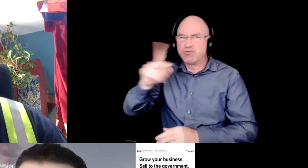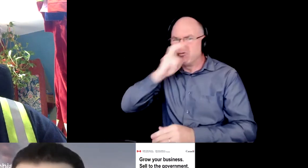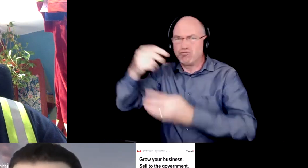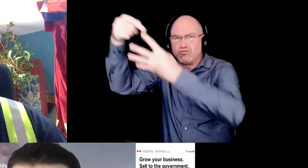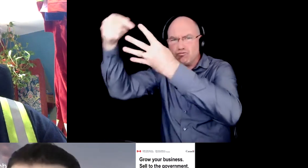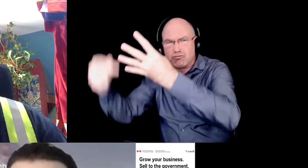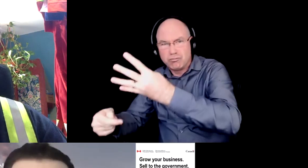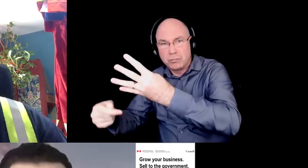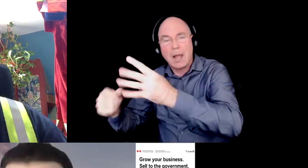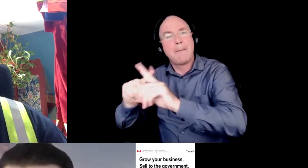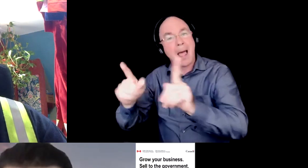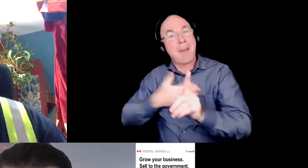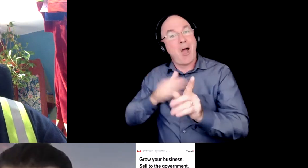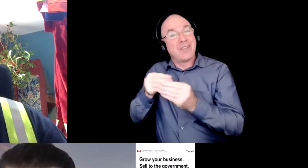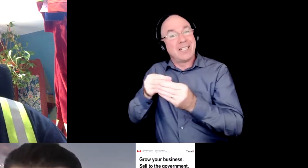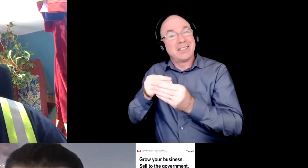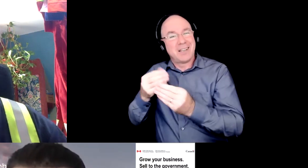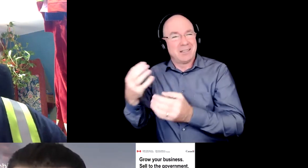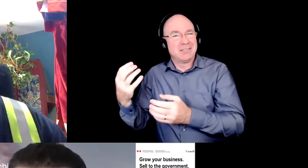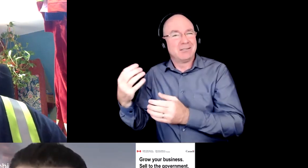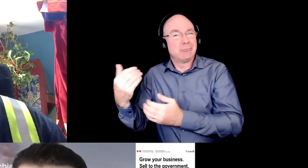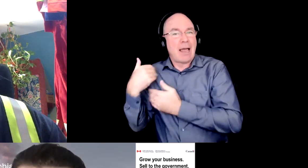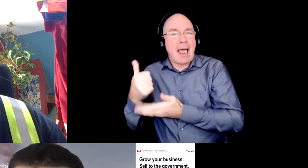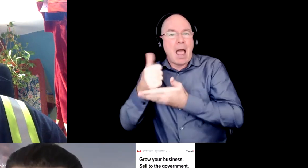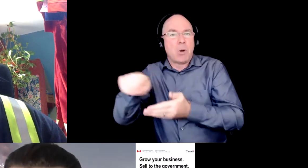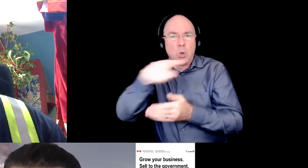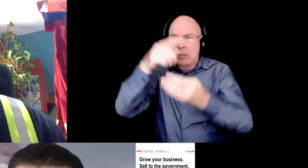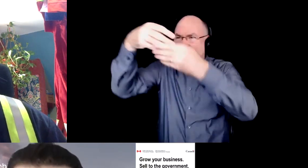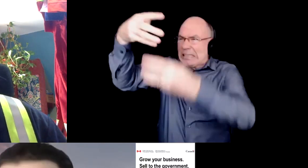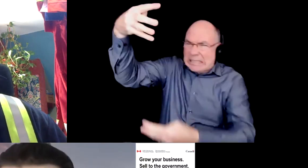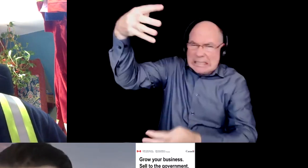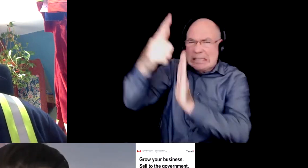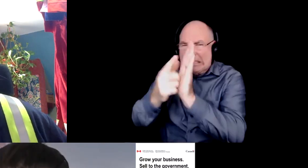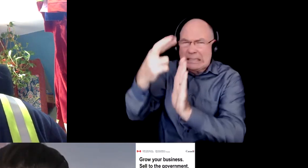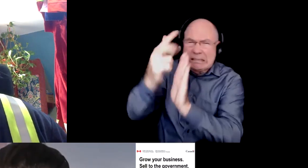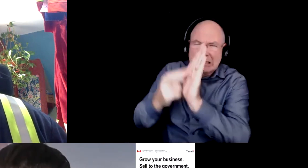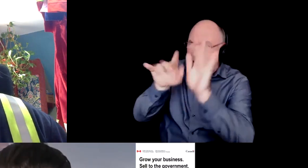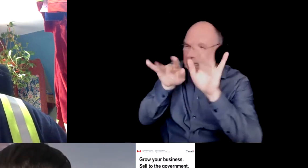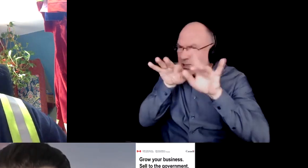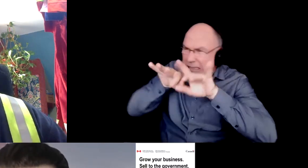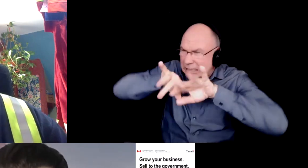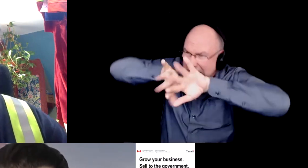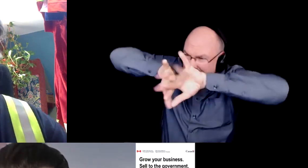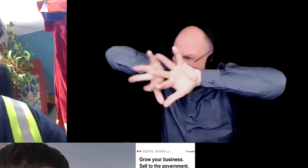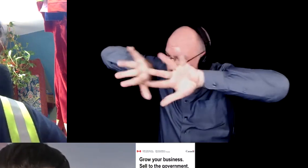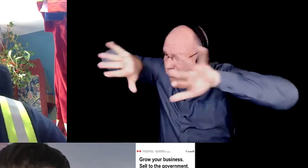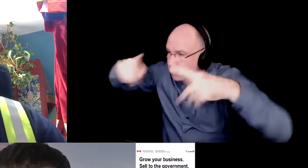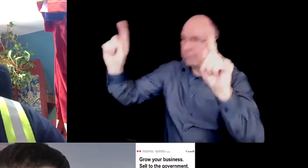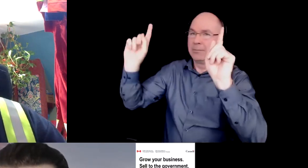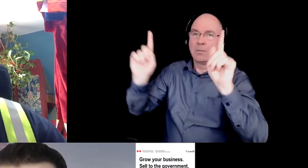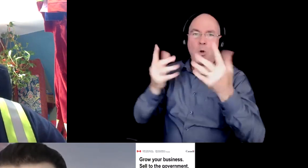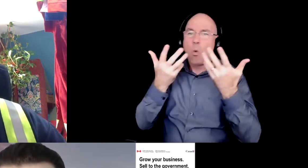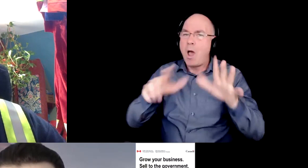But our office's job is to help you navigate that process, is to help ensure that there are no barriers in that process for small